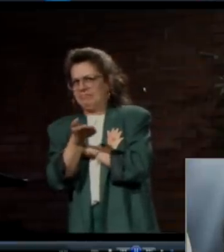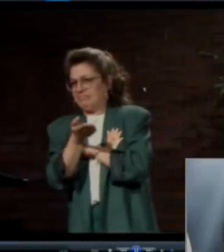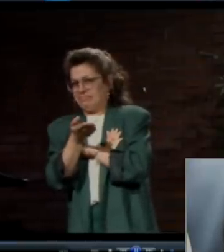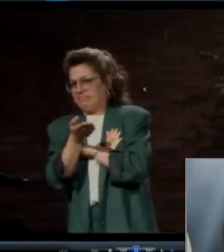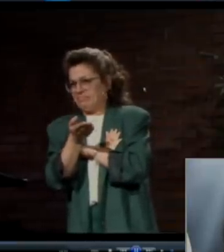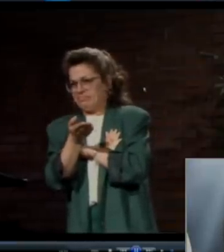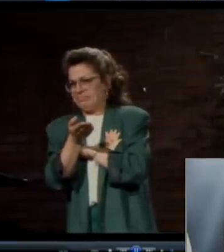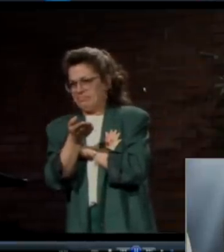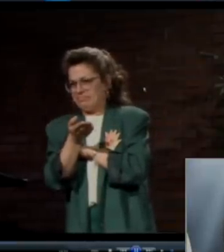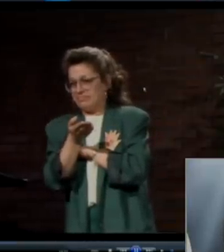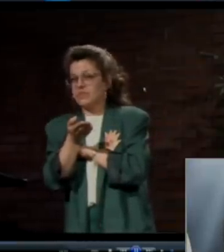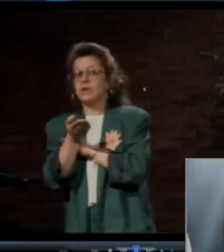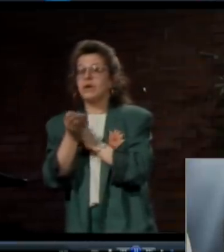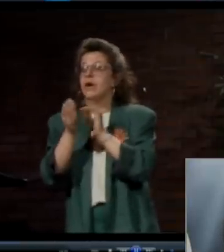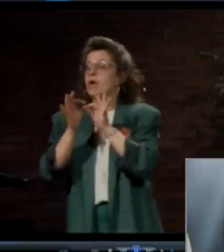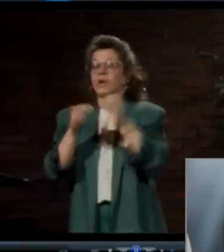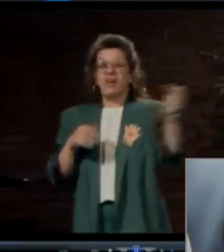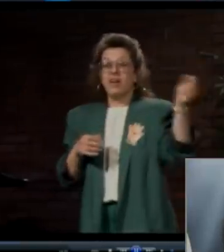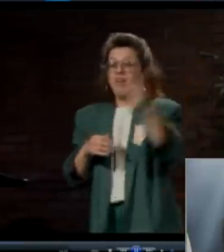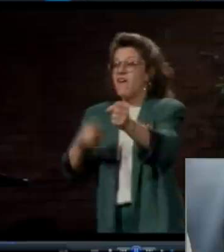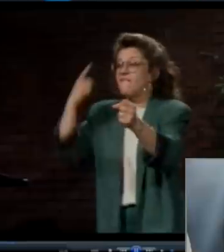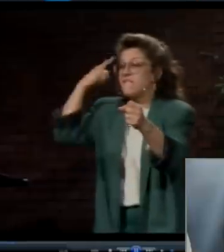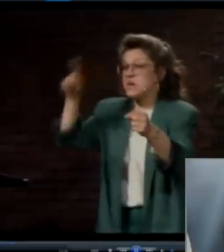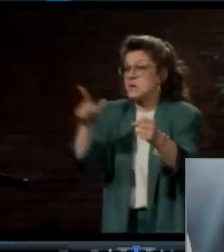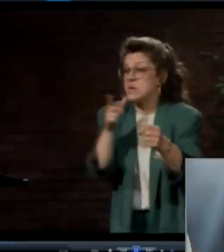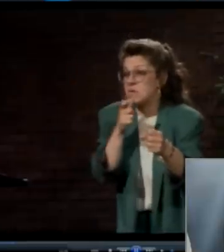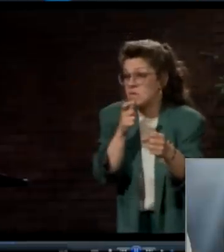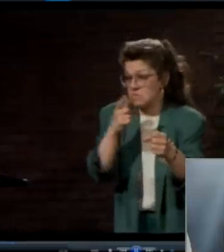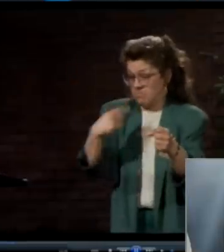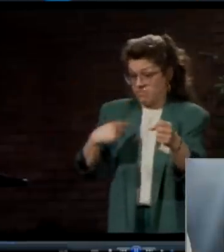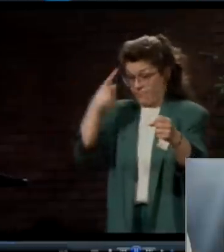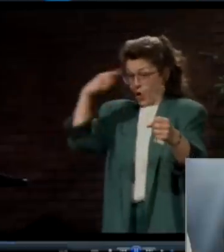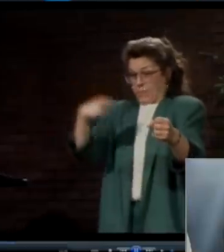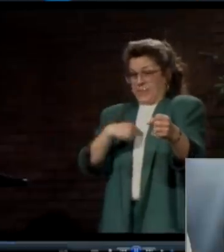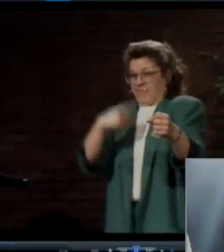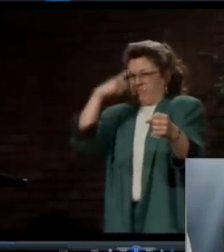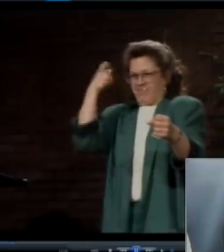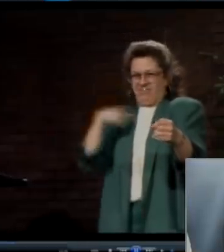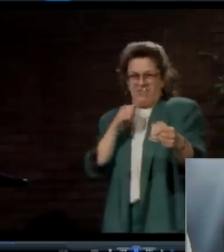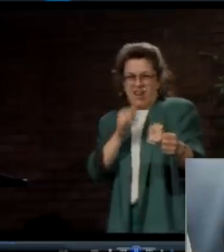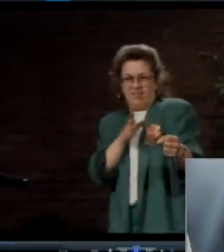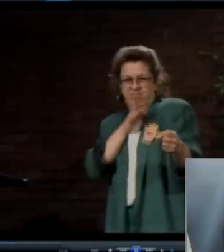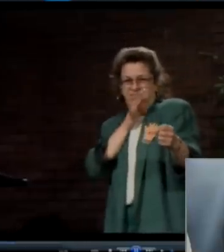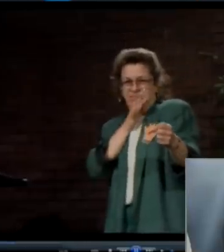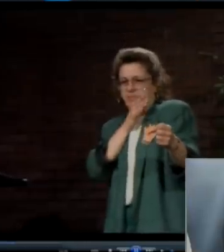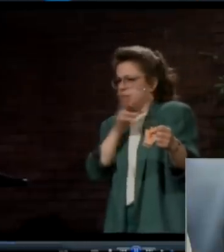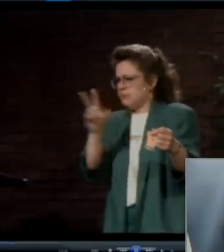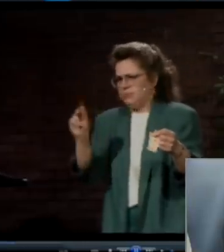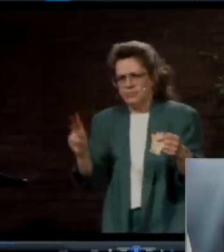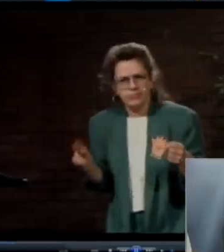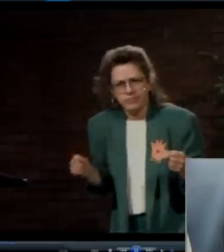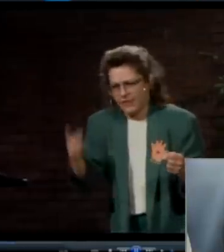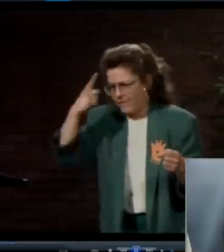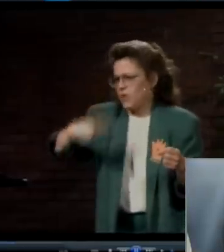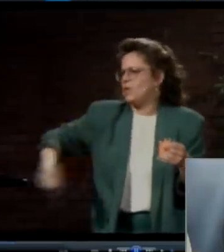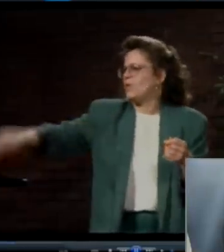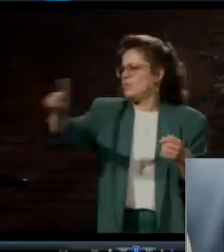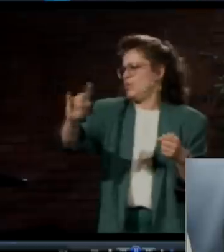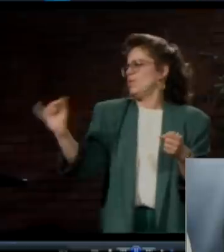So somebody approached me and said, the interpreter, I was just curious who the interpreter is for.